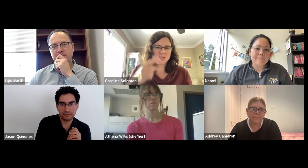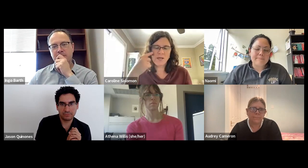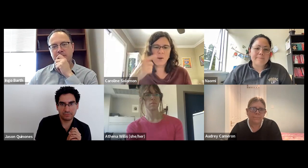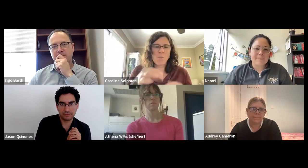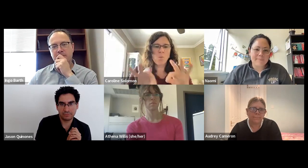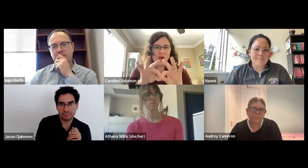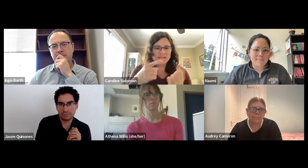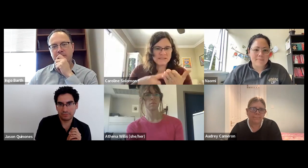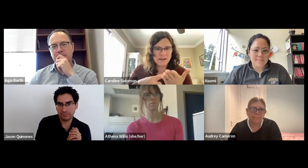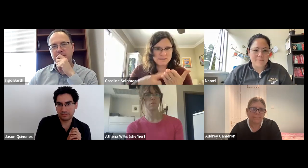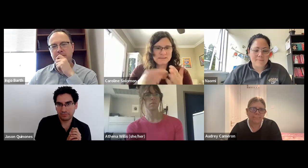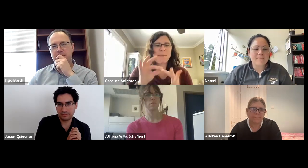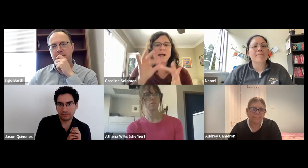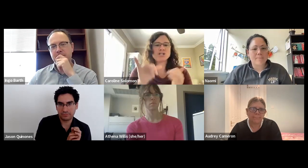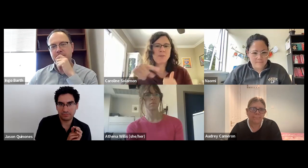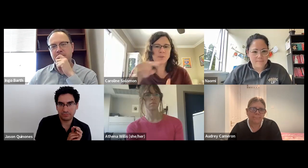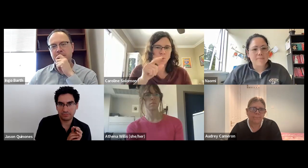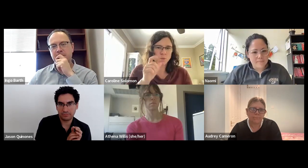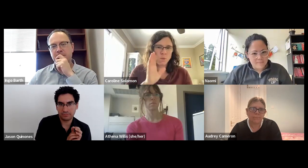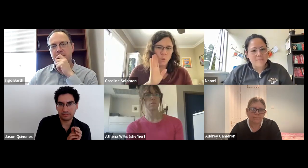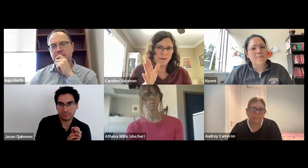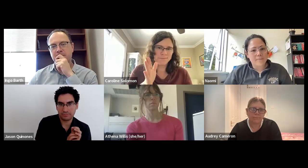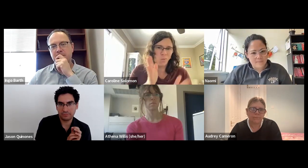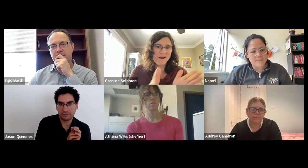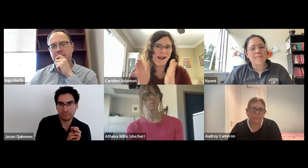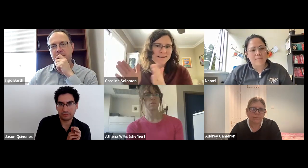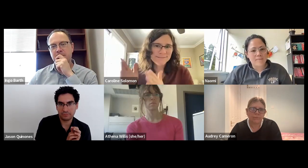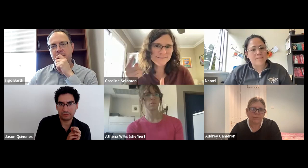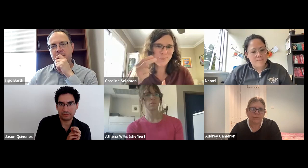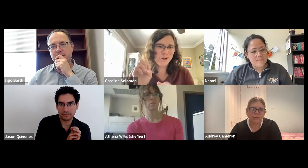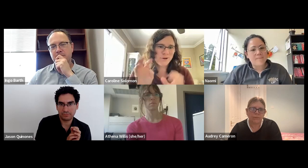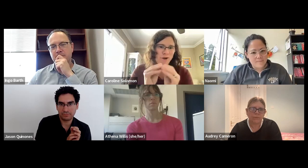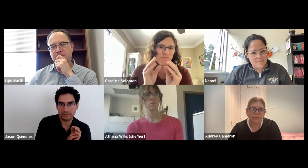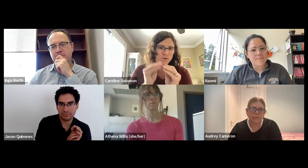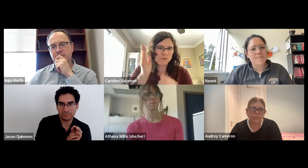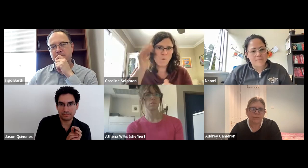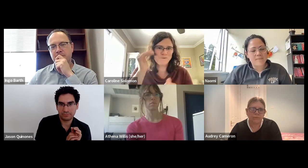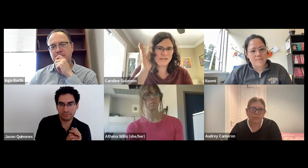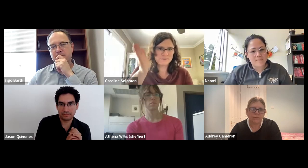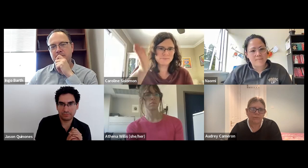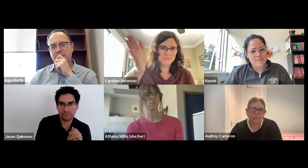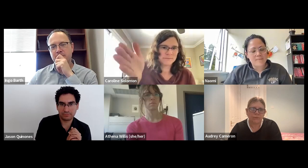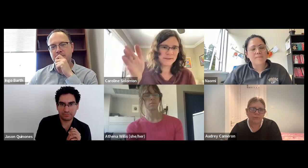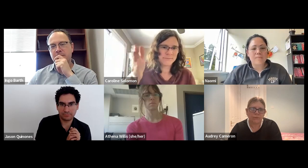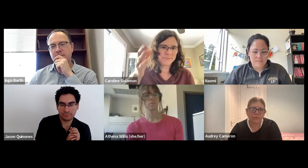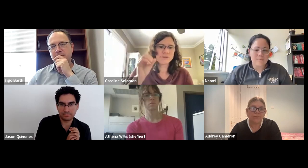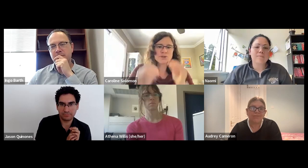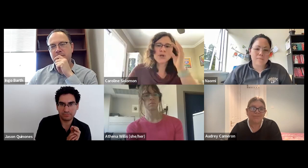Because we do have some key questions that are going to be important for us to discuss in terms of organizing the conference that